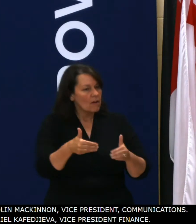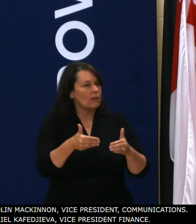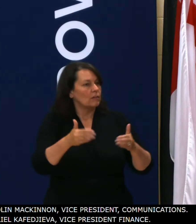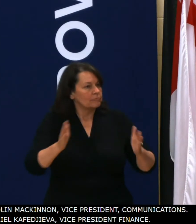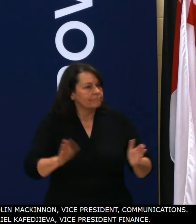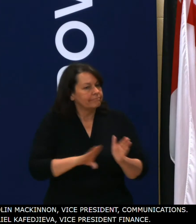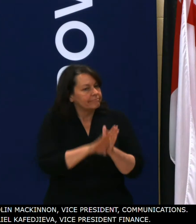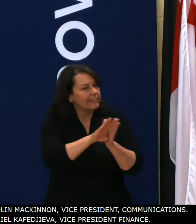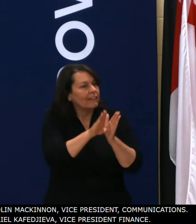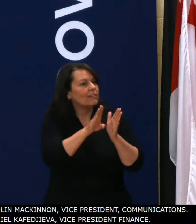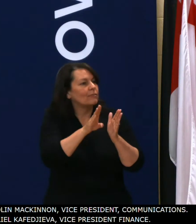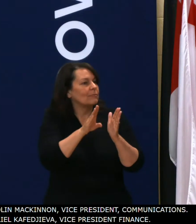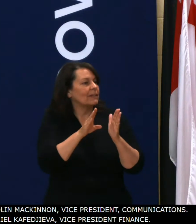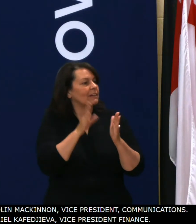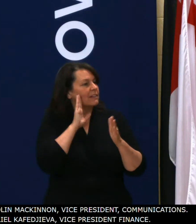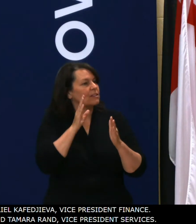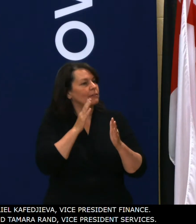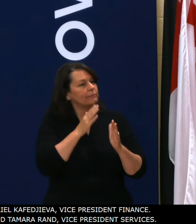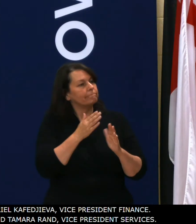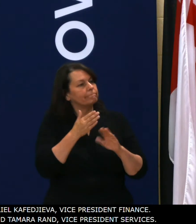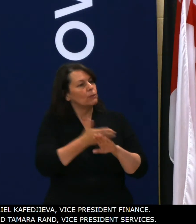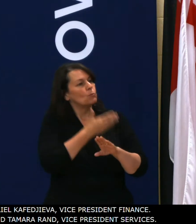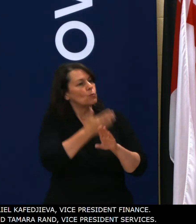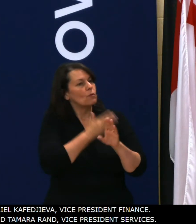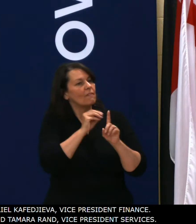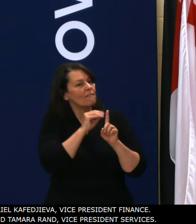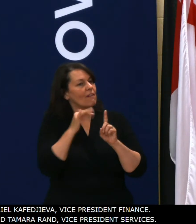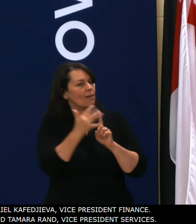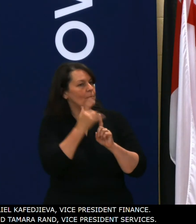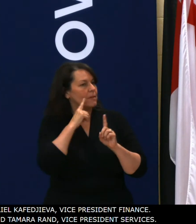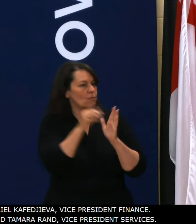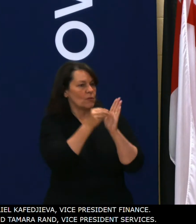students. And I want to thank them for their incredible contributions.